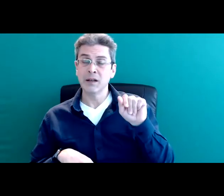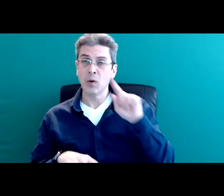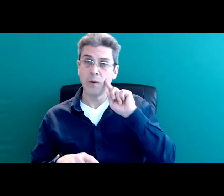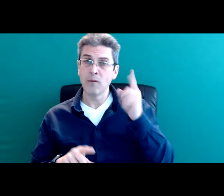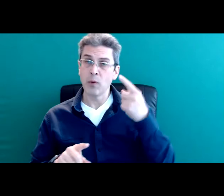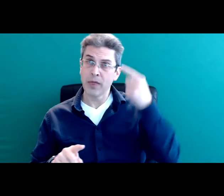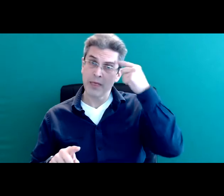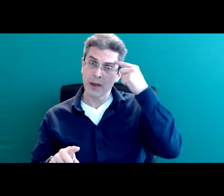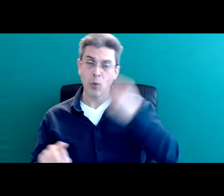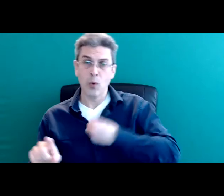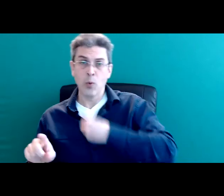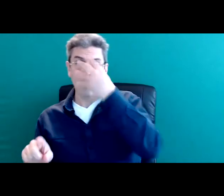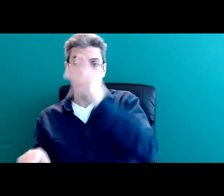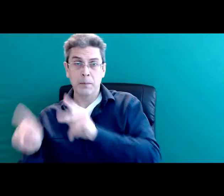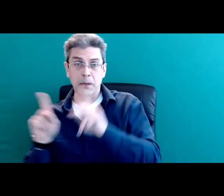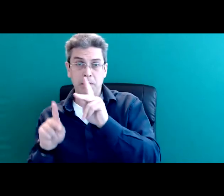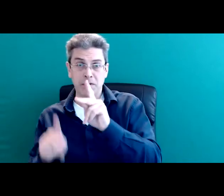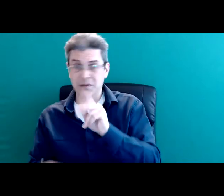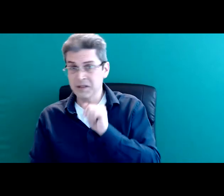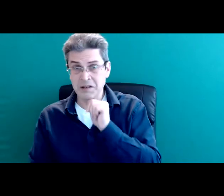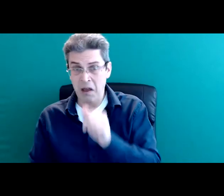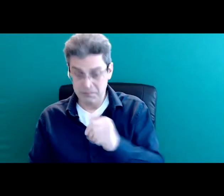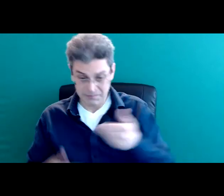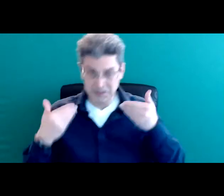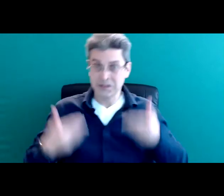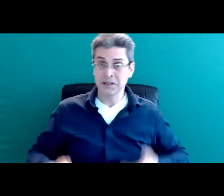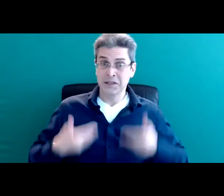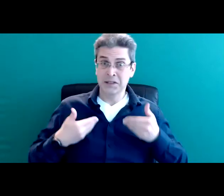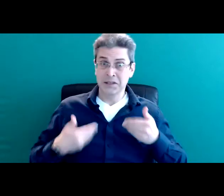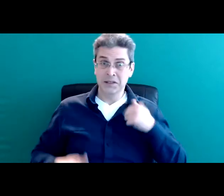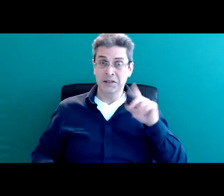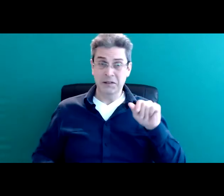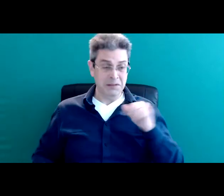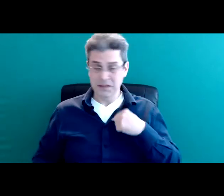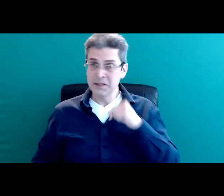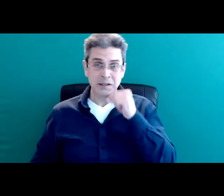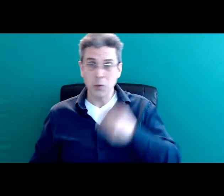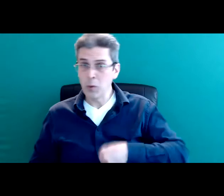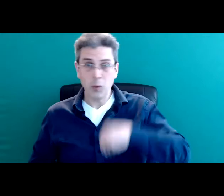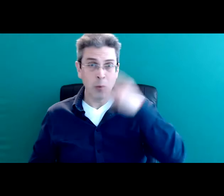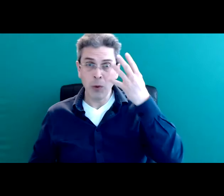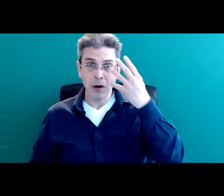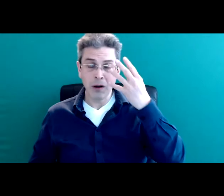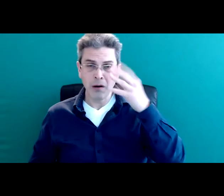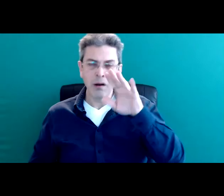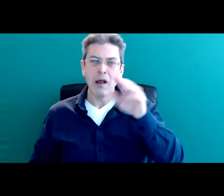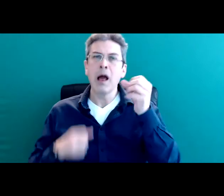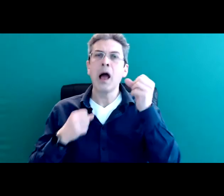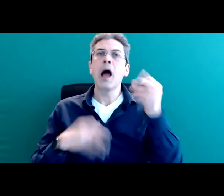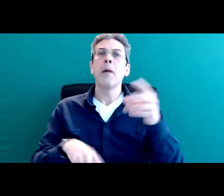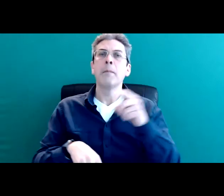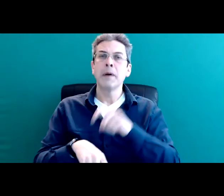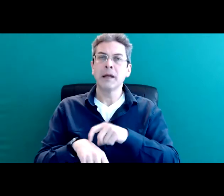which it's not. I'm here, obviously. I can't tell you how many times I've been walked up to and somebody has said,